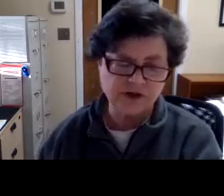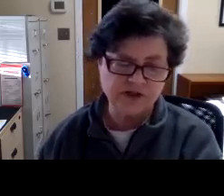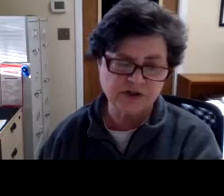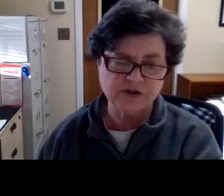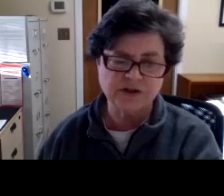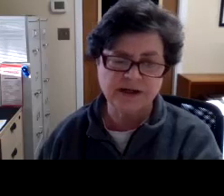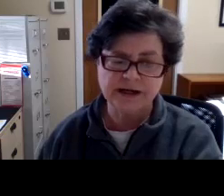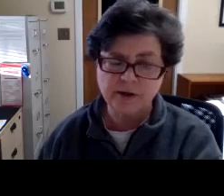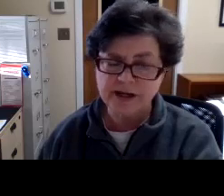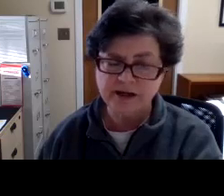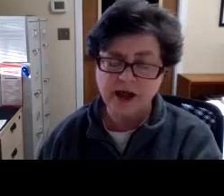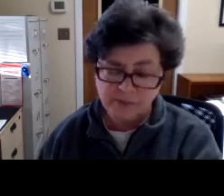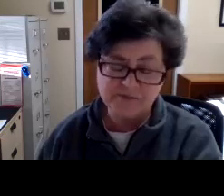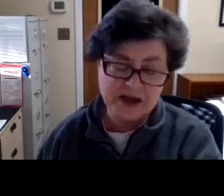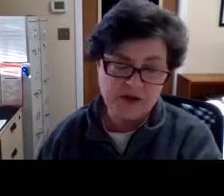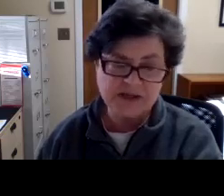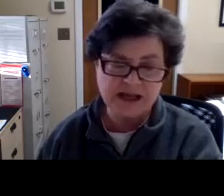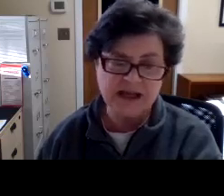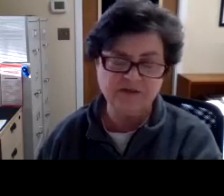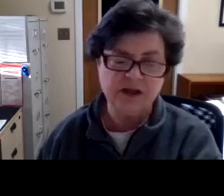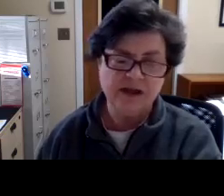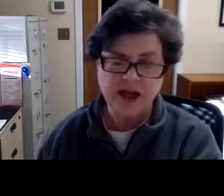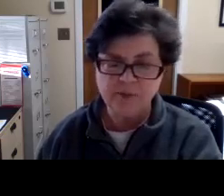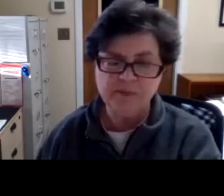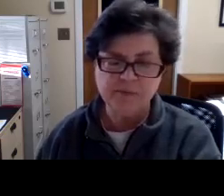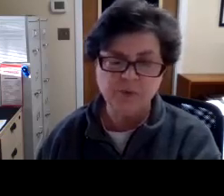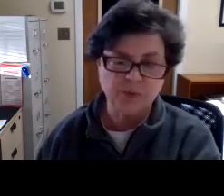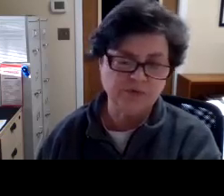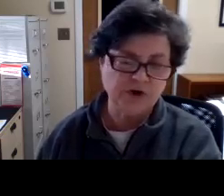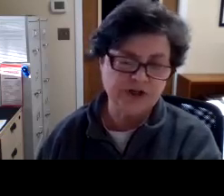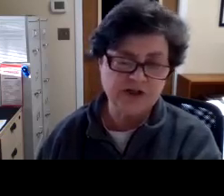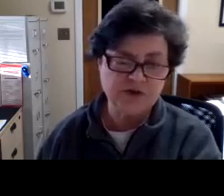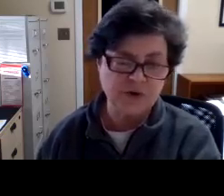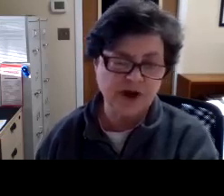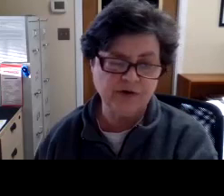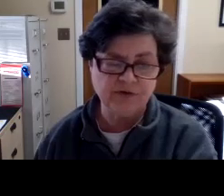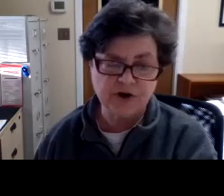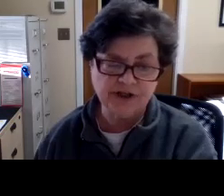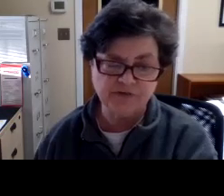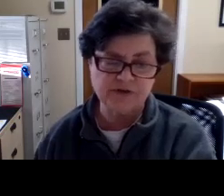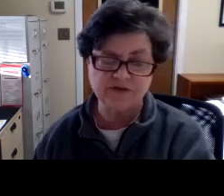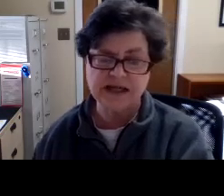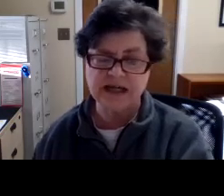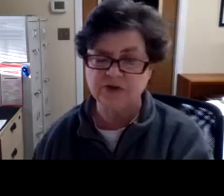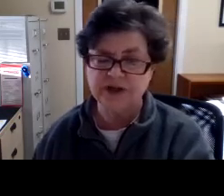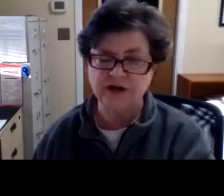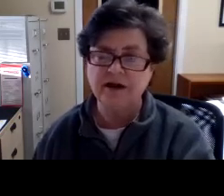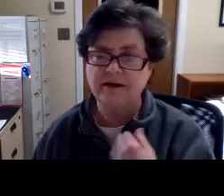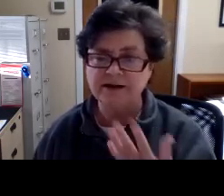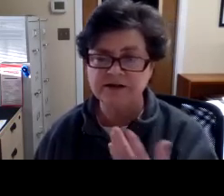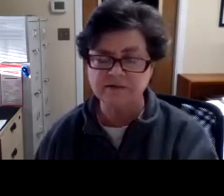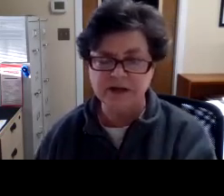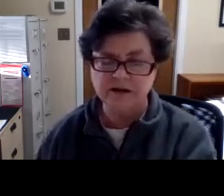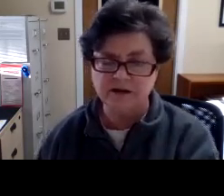assessing infrastructures and how much money was saved and how many people were referred into or out of varying levels of psychiatric